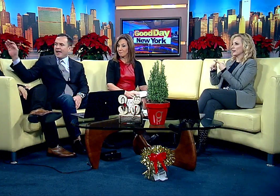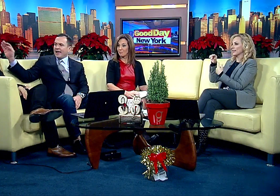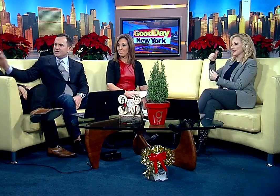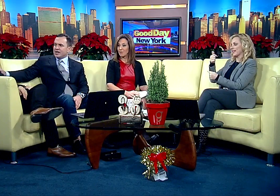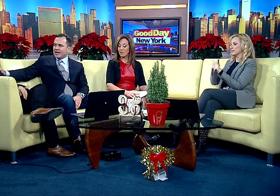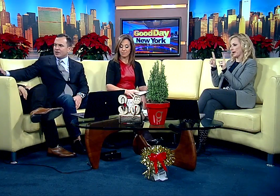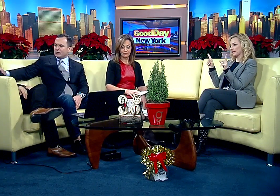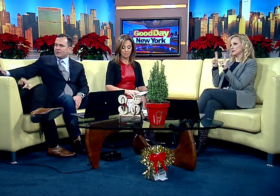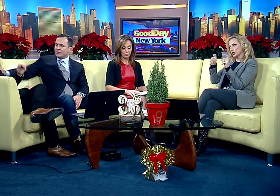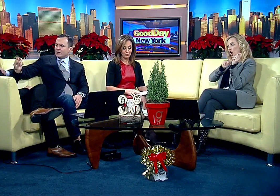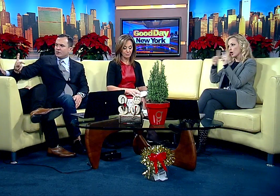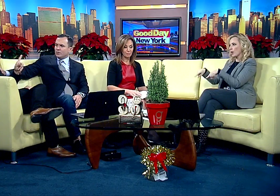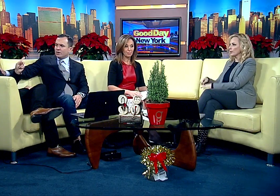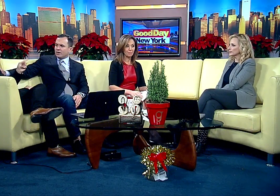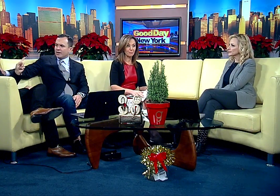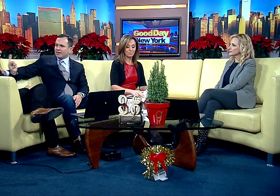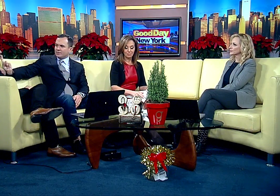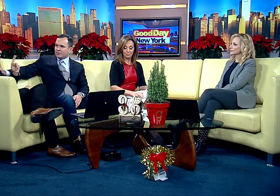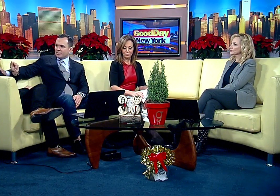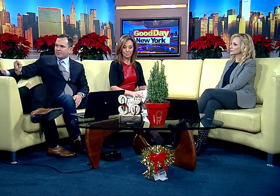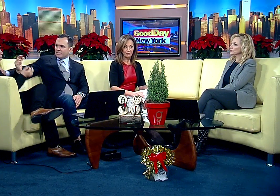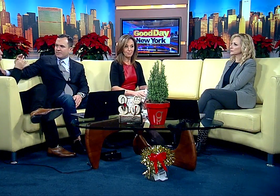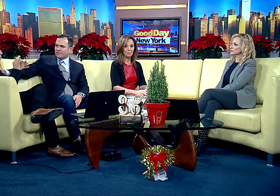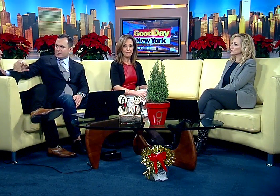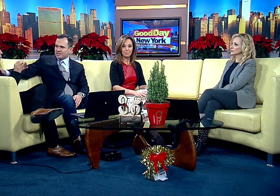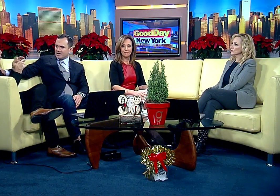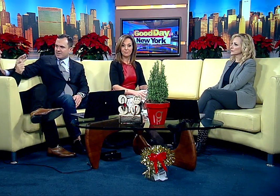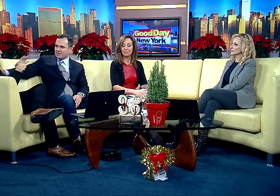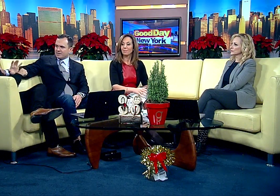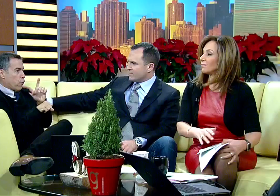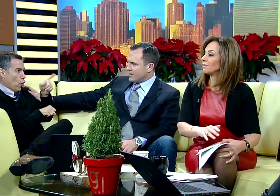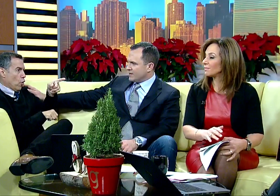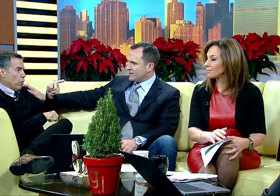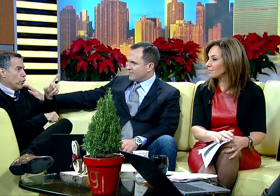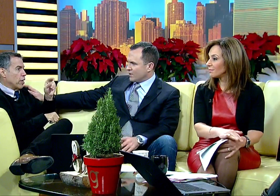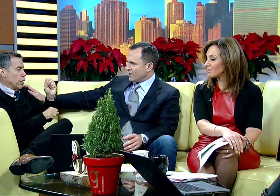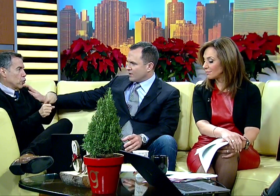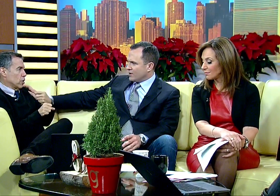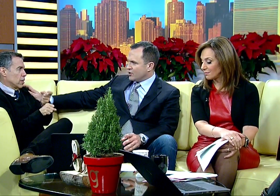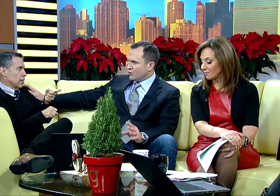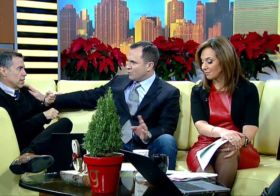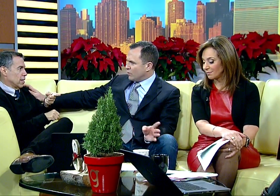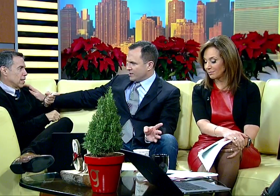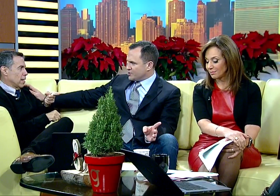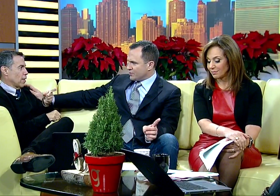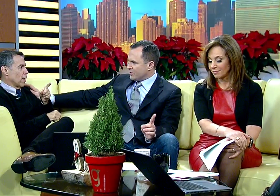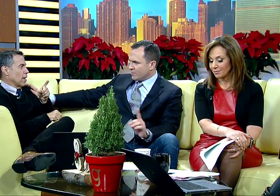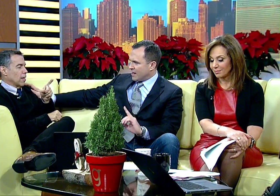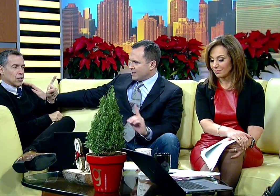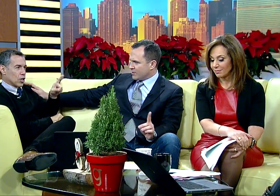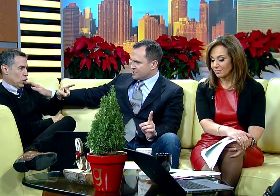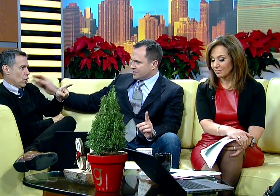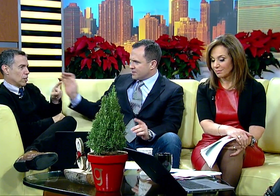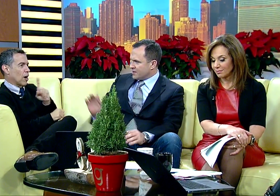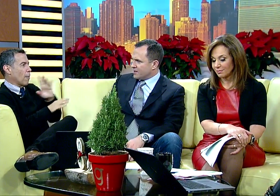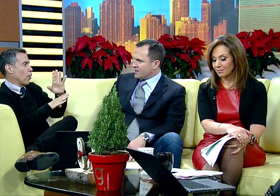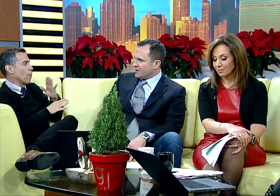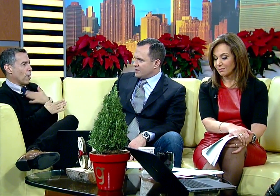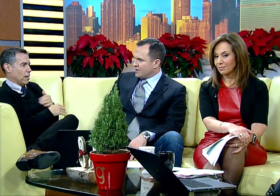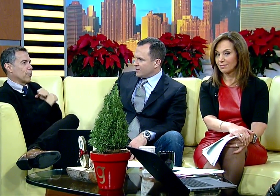show. And Jack, you are an interpreter full time For her, 30 years. You really? You're her body Just person. her. I'm her body